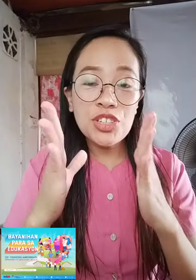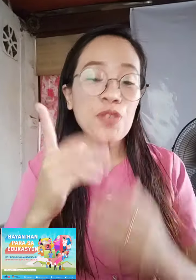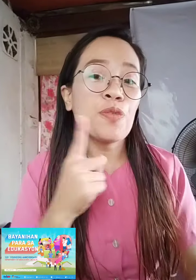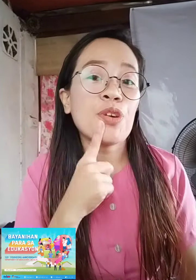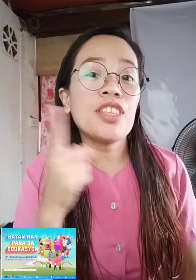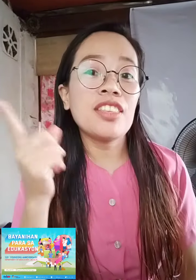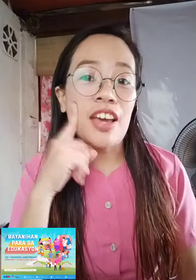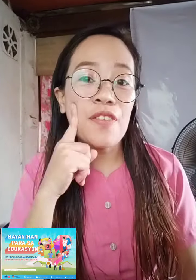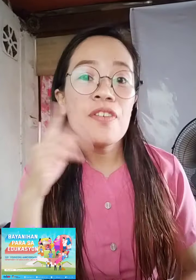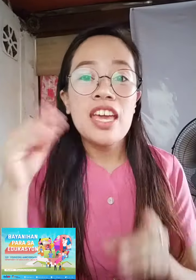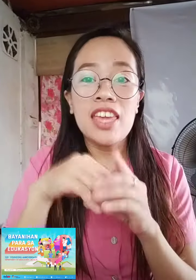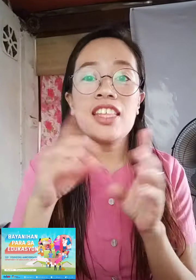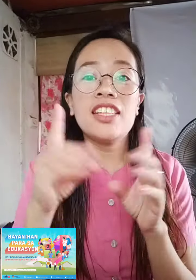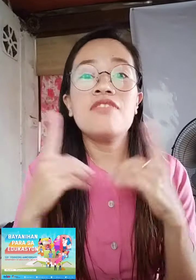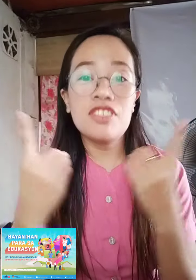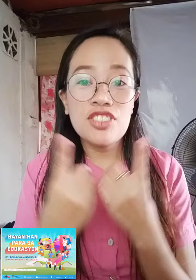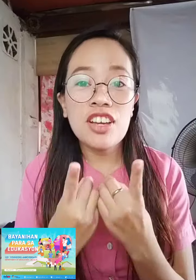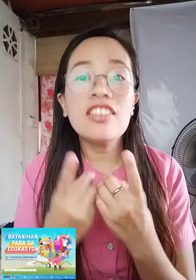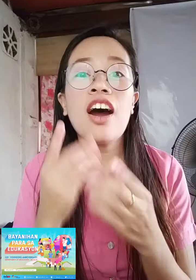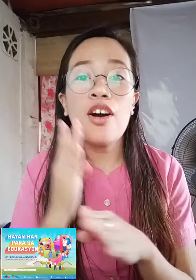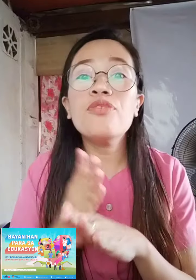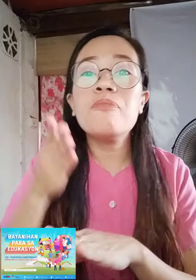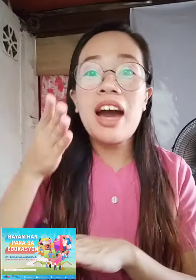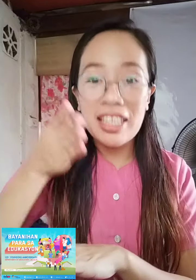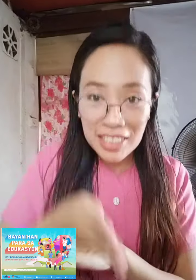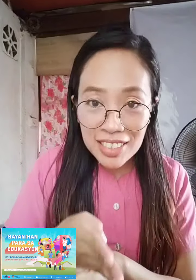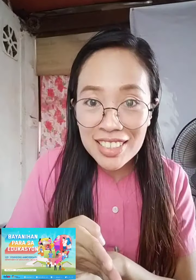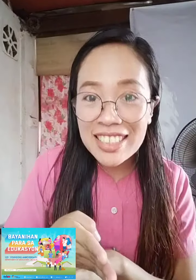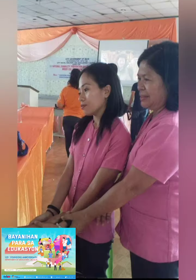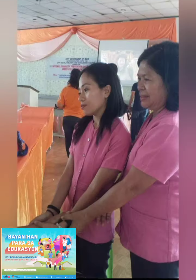for the deaf in the division of BAIS.